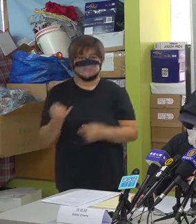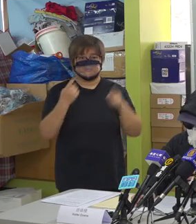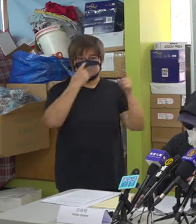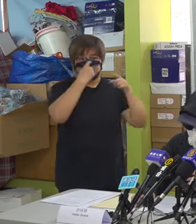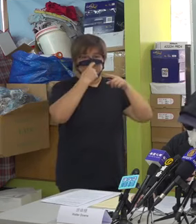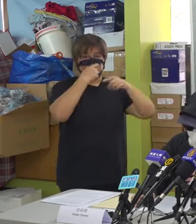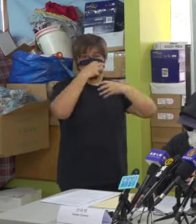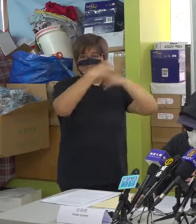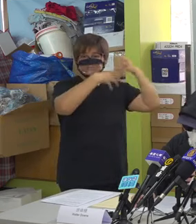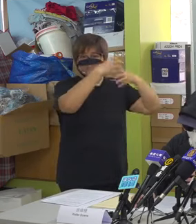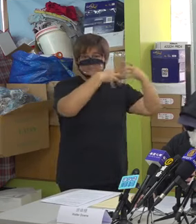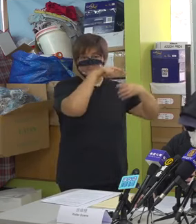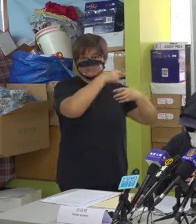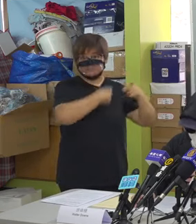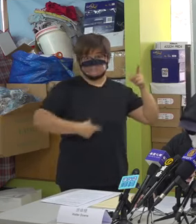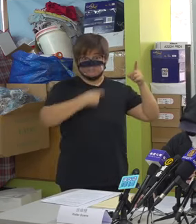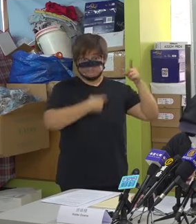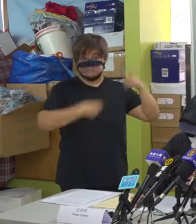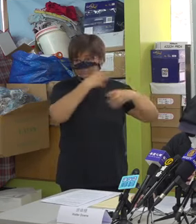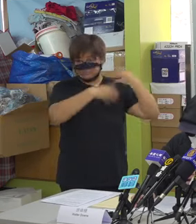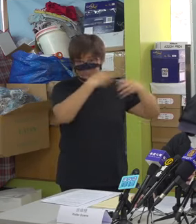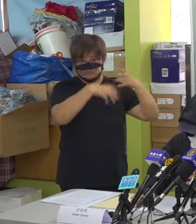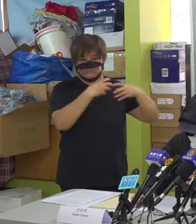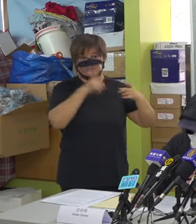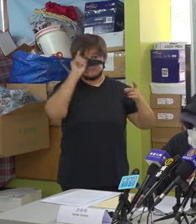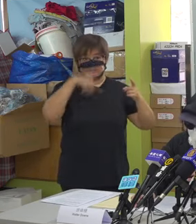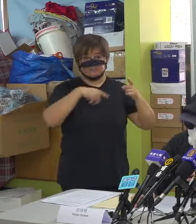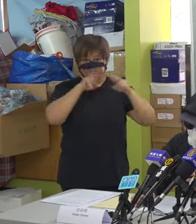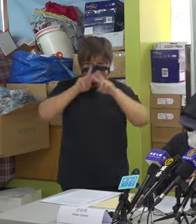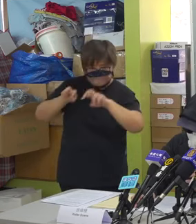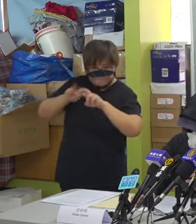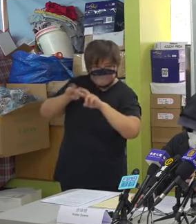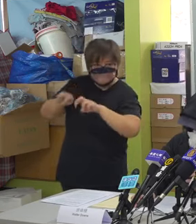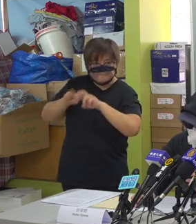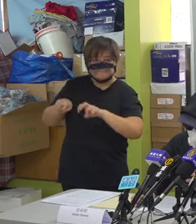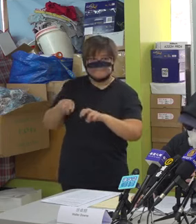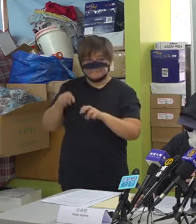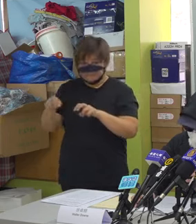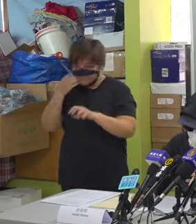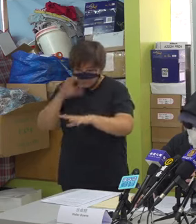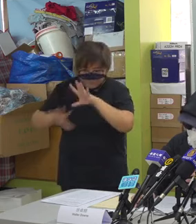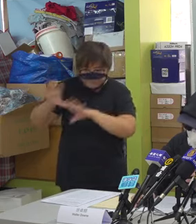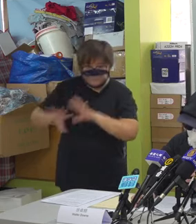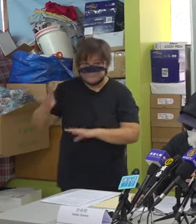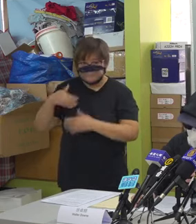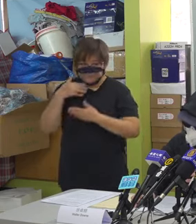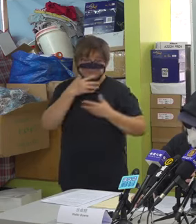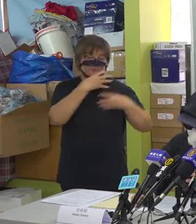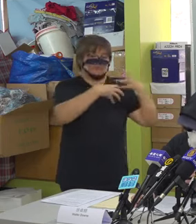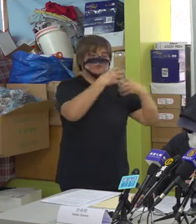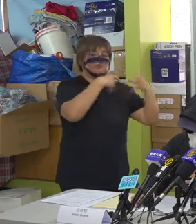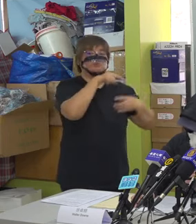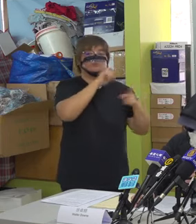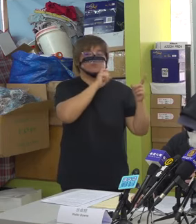and humanitarian principles violations by the Hong Kong police force, which have received almost 1,000 submissions as of